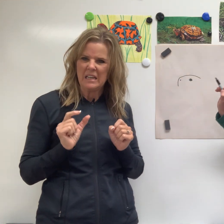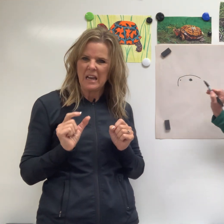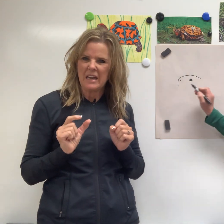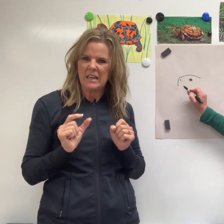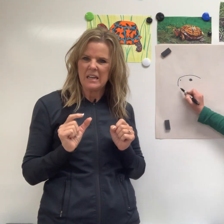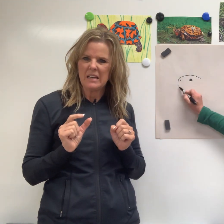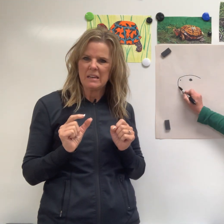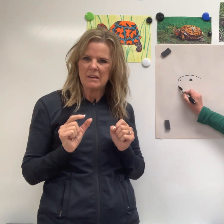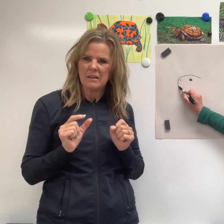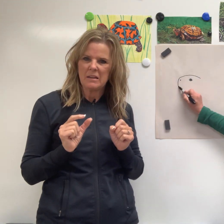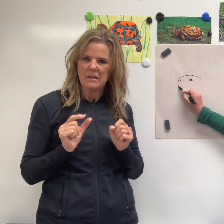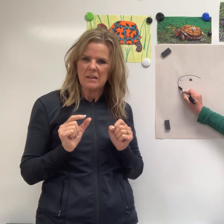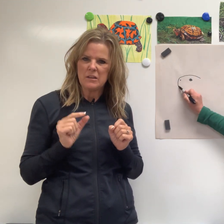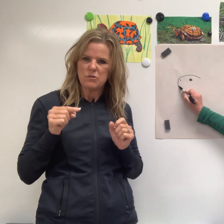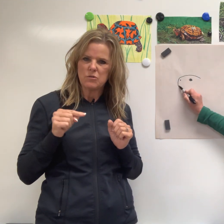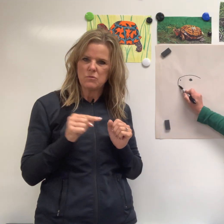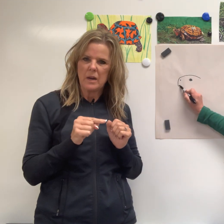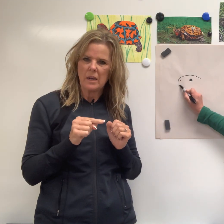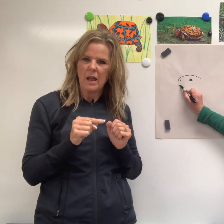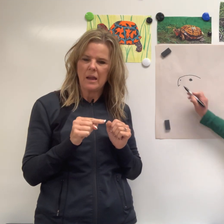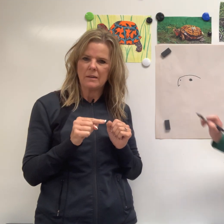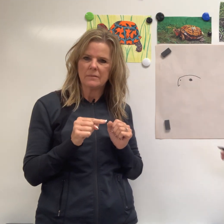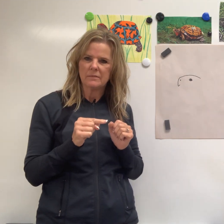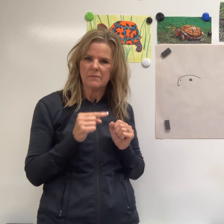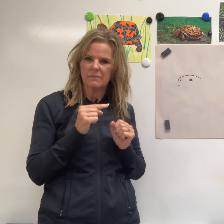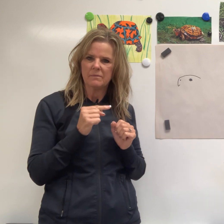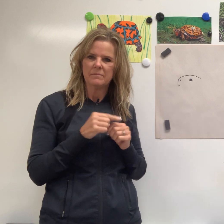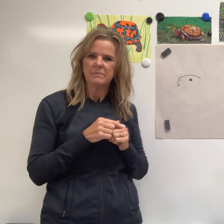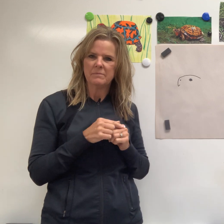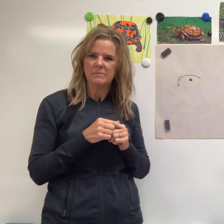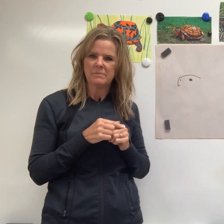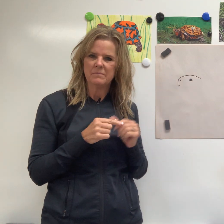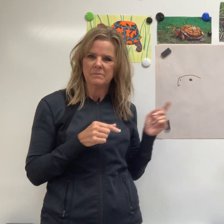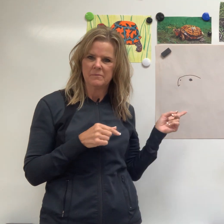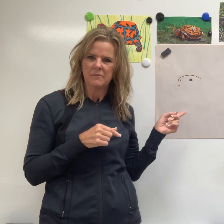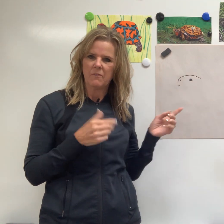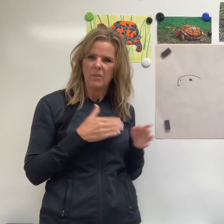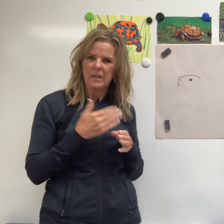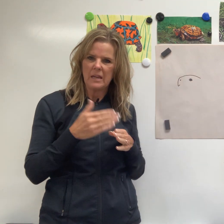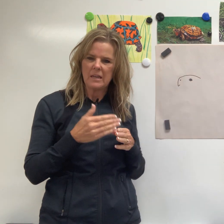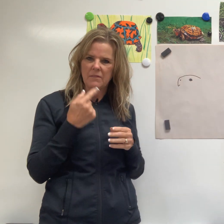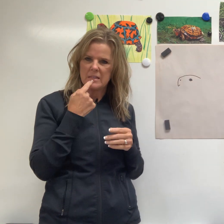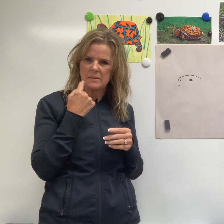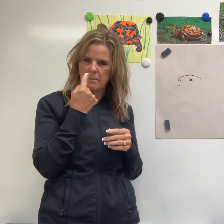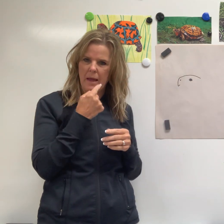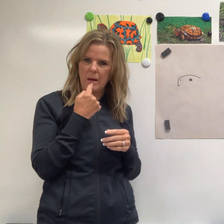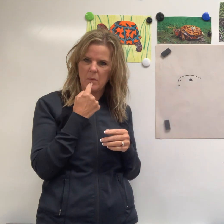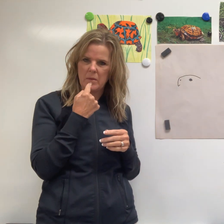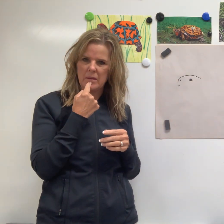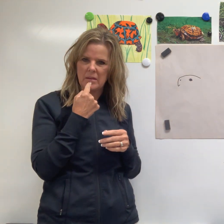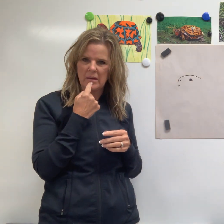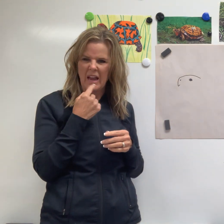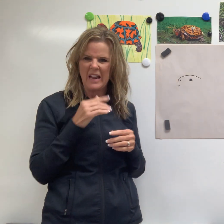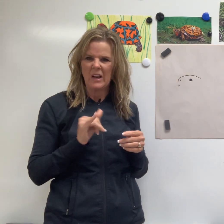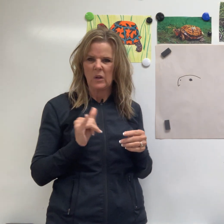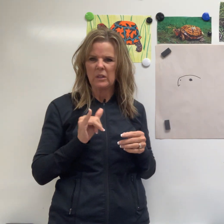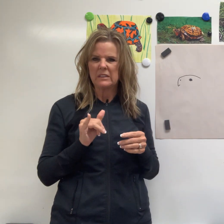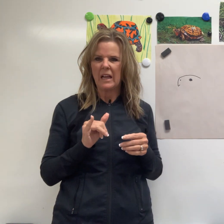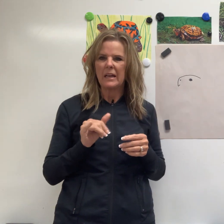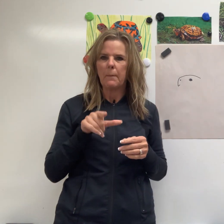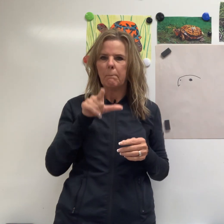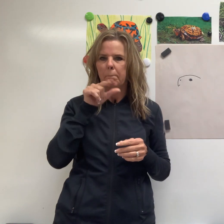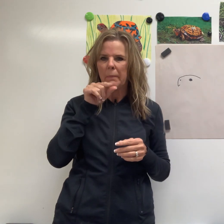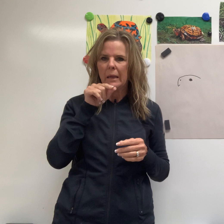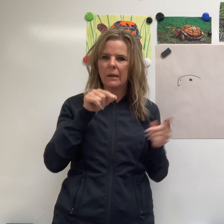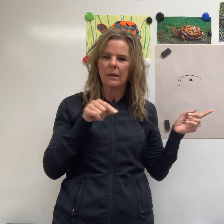teeny tiny straight line that kind of slants up for the end of his mouth. It sort of looks like a beak. And